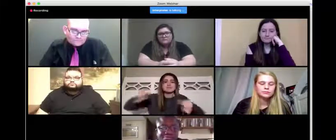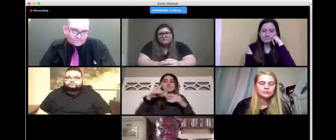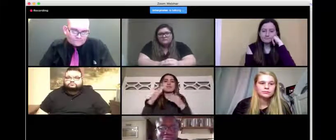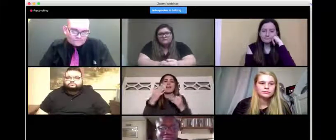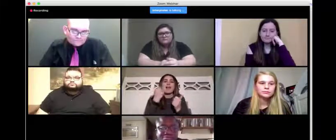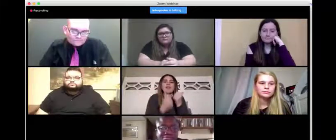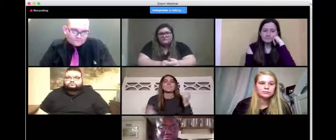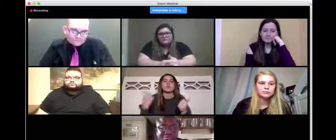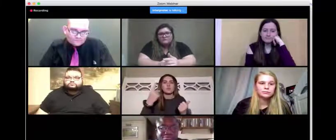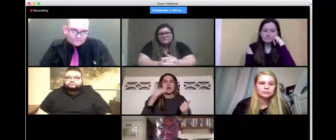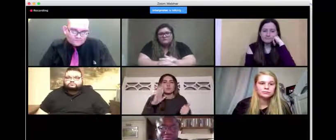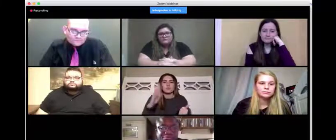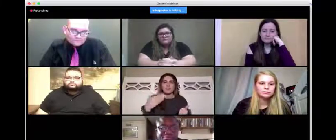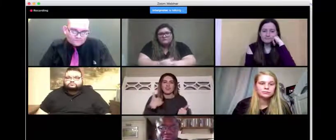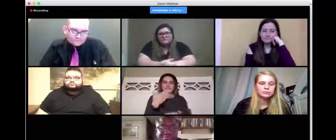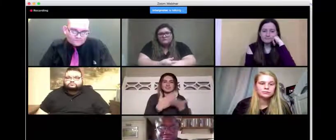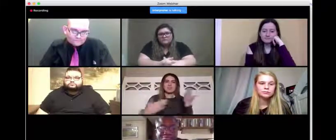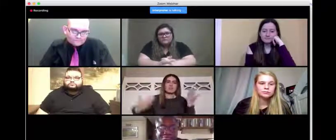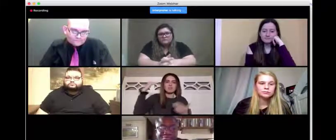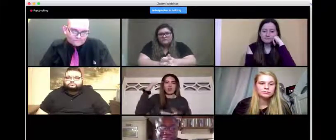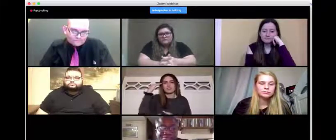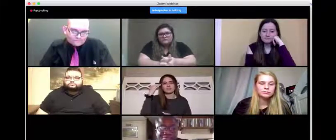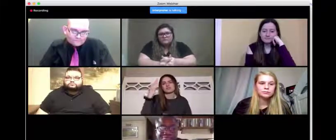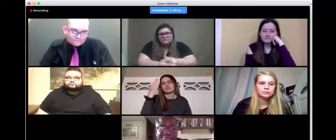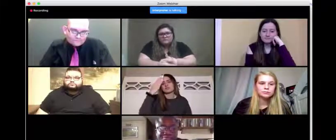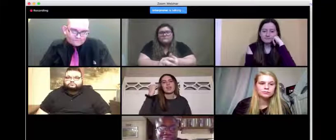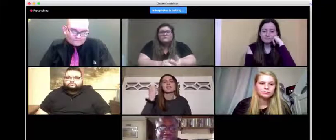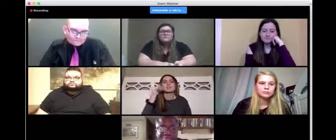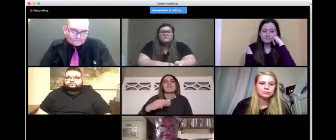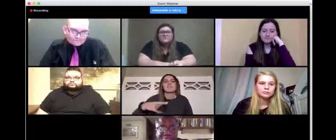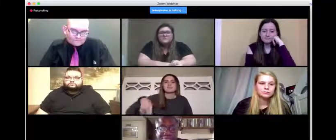there's so many deaf and hard of hearing people on the platform.